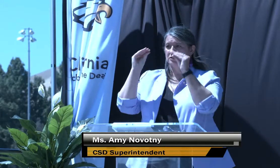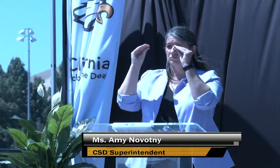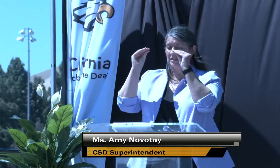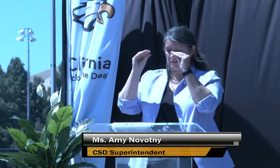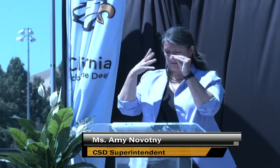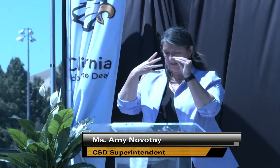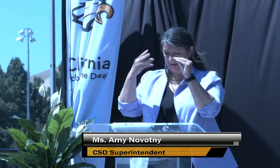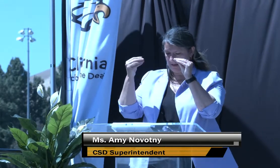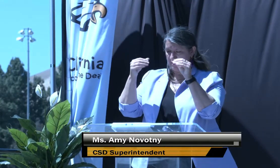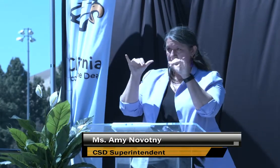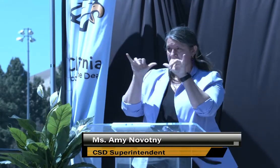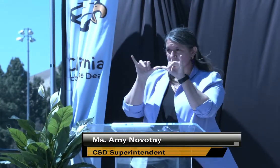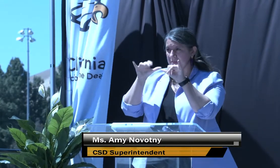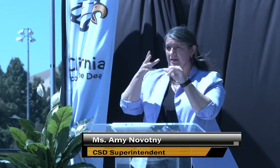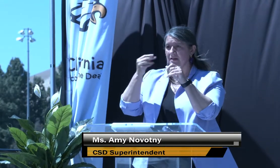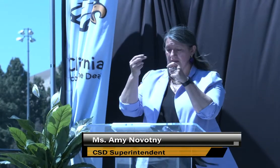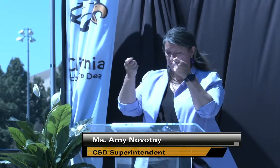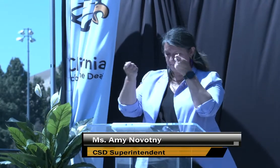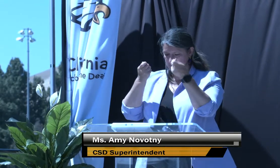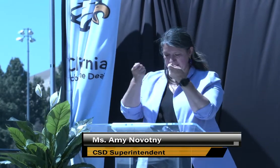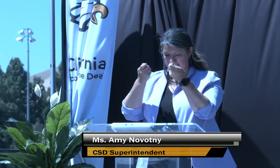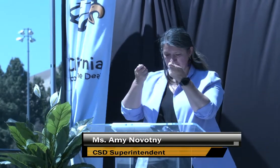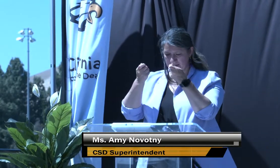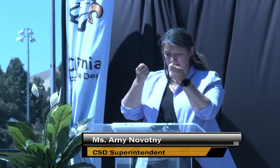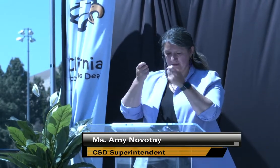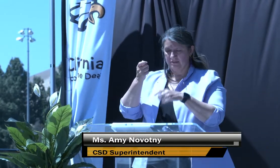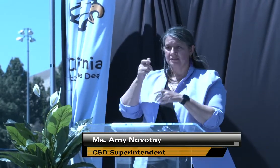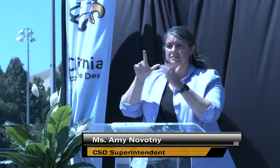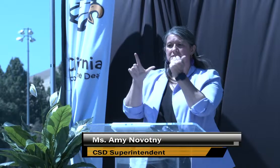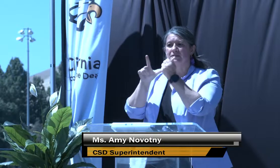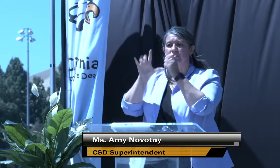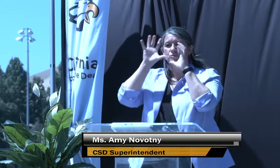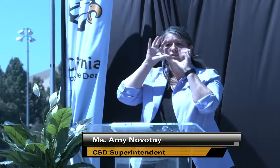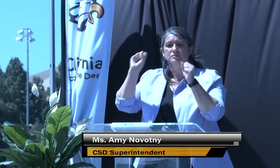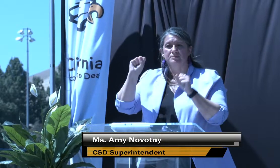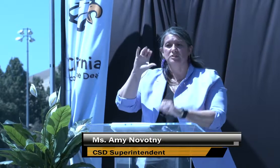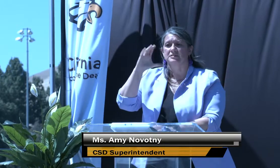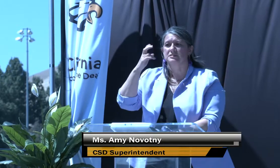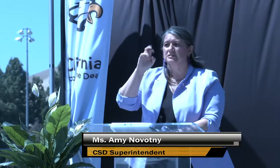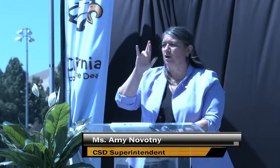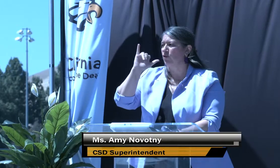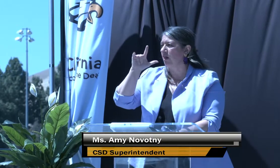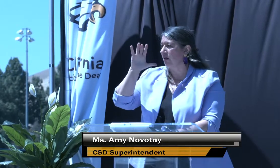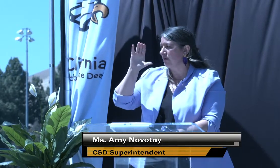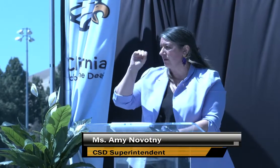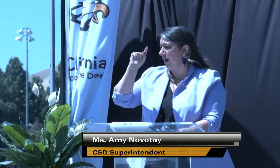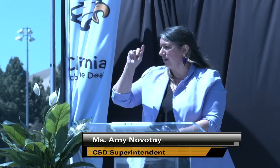We have CDE Department of Education, Cheryl Cotton, Deputy Superintendent.